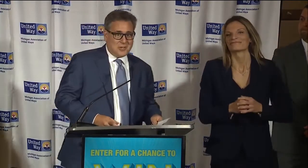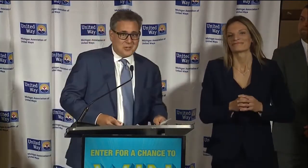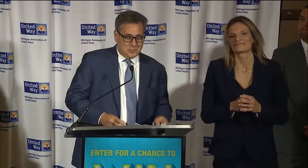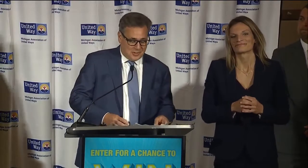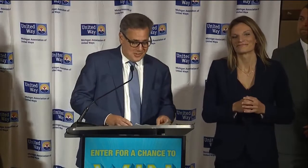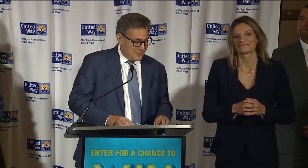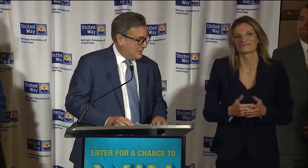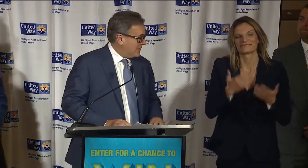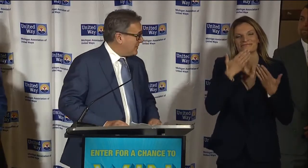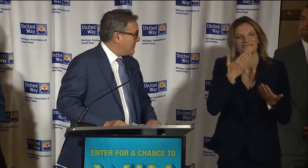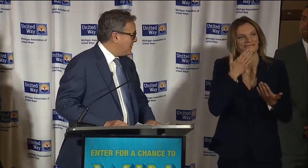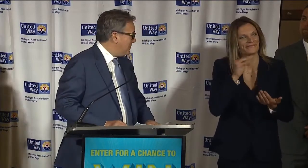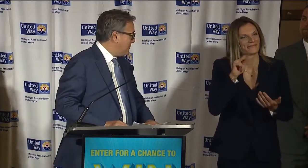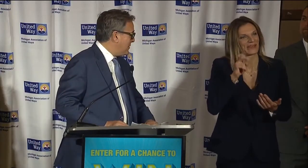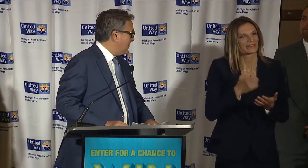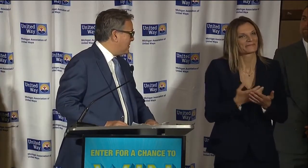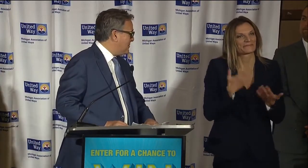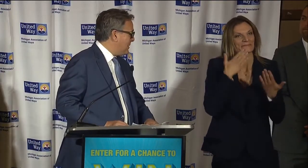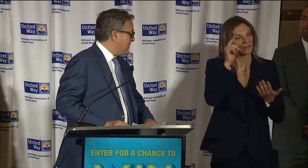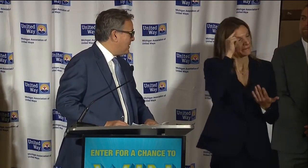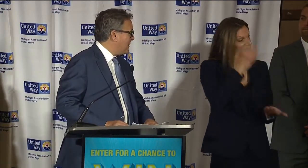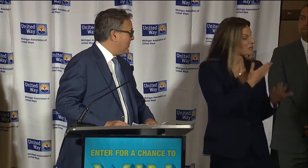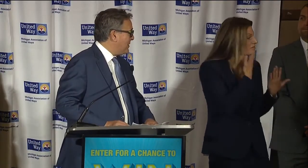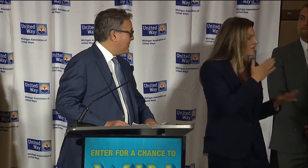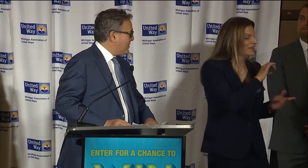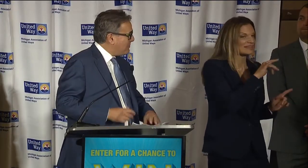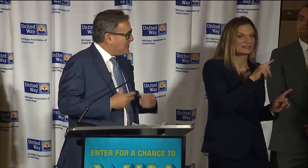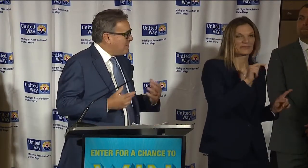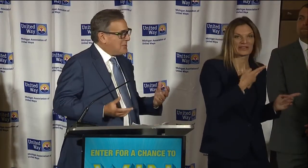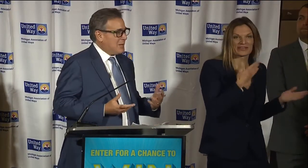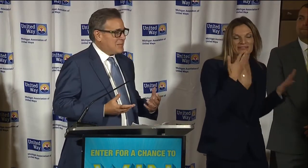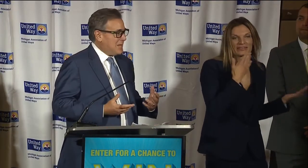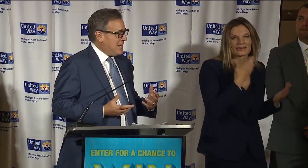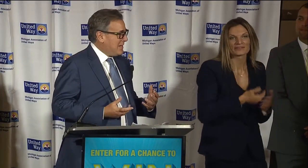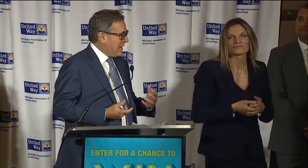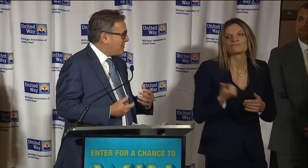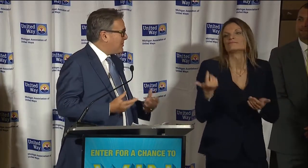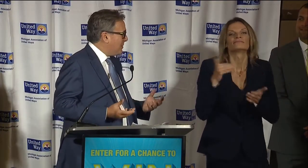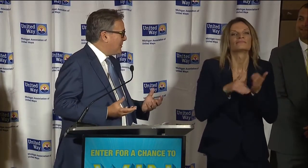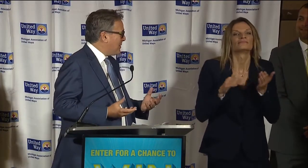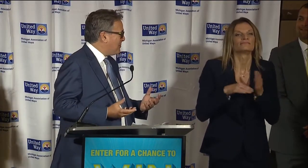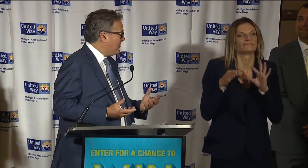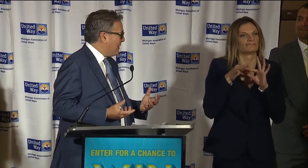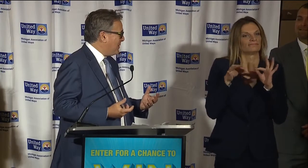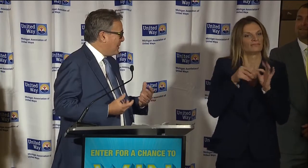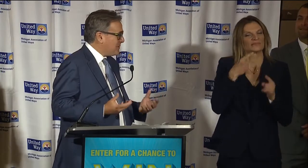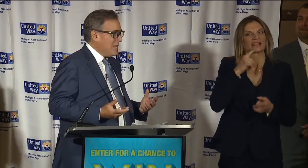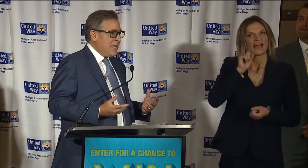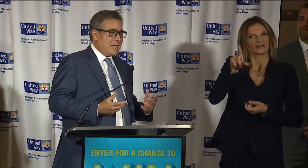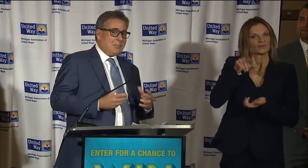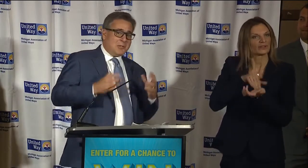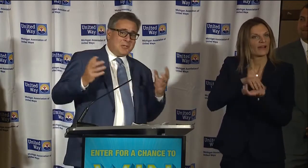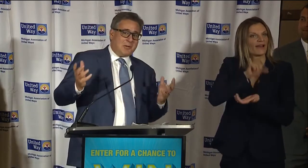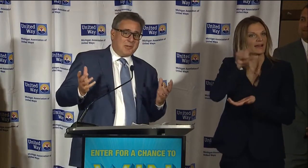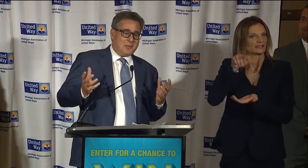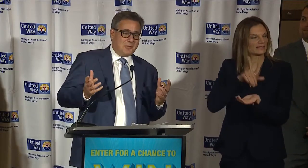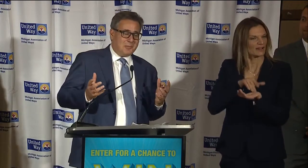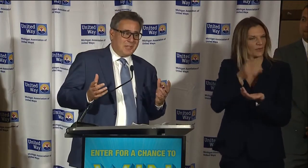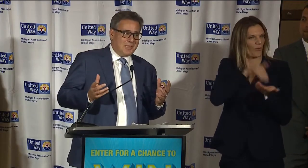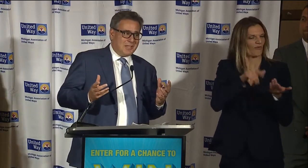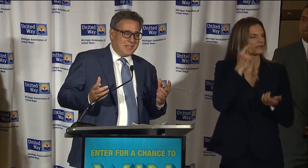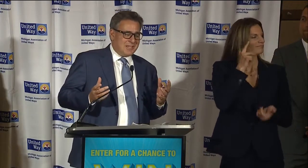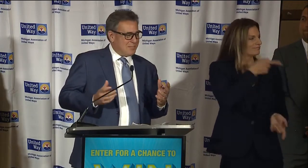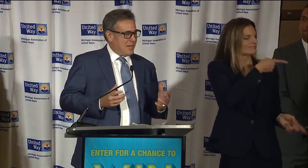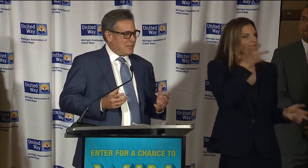Well, thank you, Mike, and Governor, Elizabeth, Carrie. Every time you kept saying, ask your health care provider, I kept looking around the